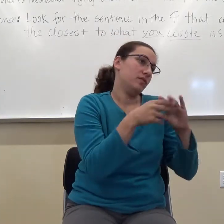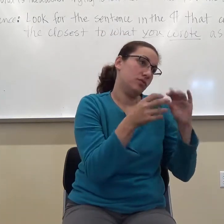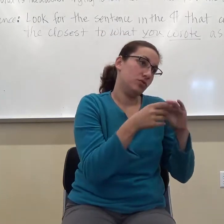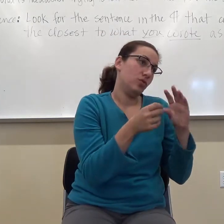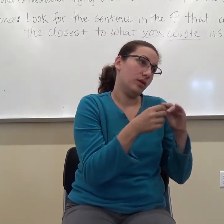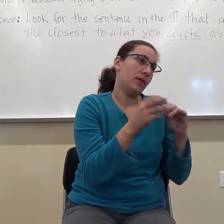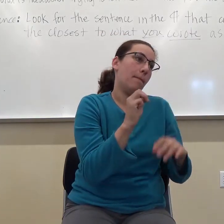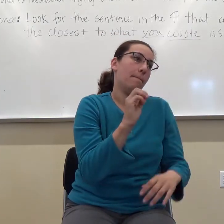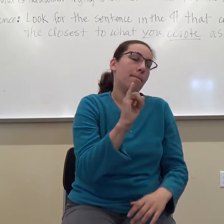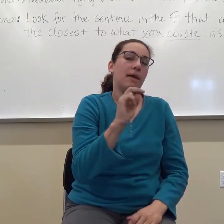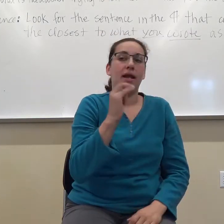Okay?